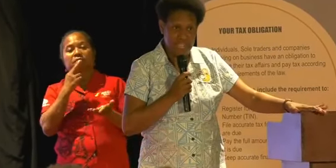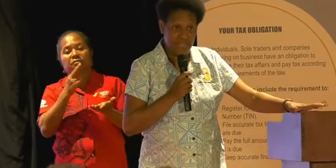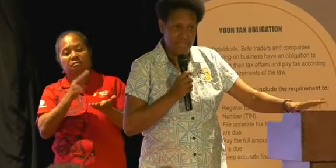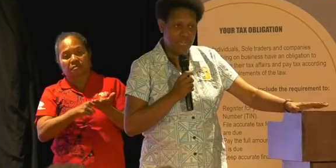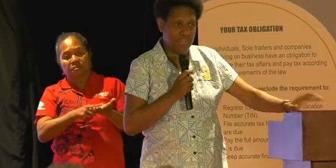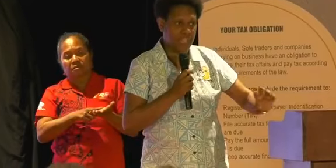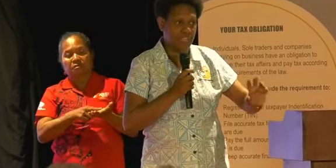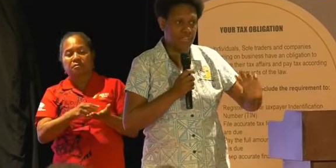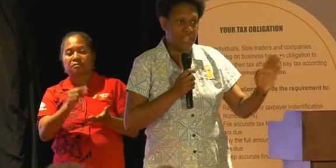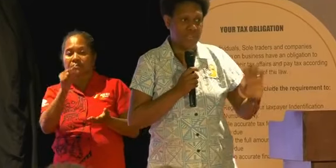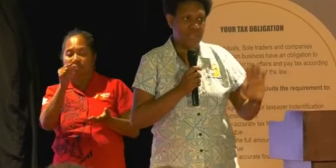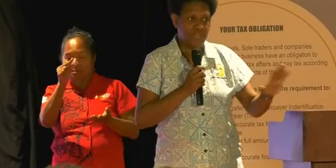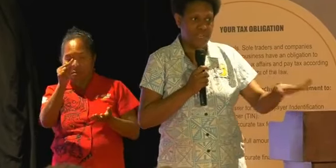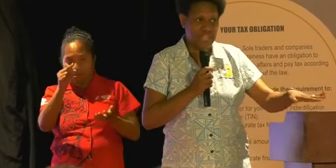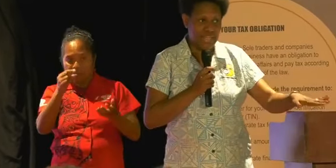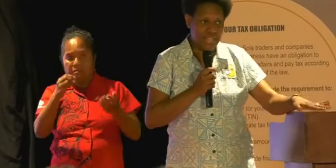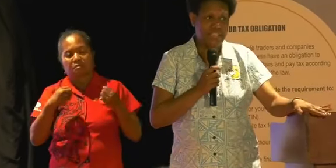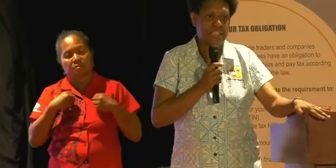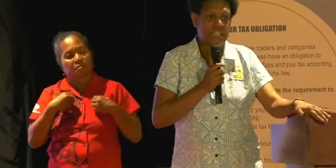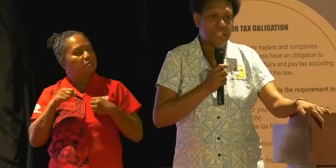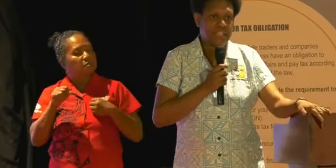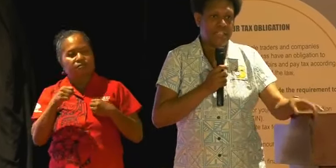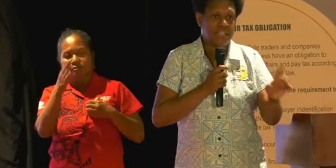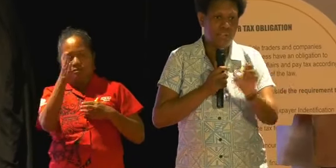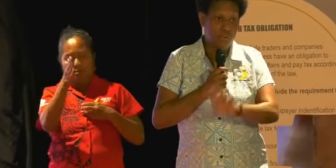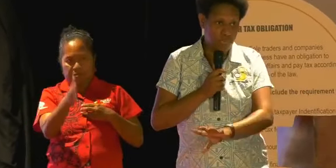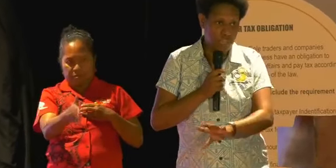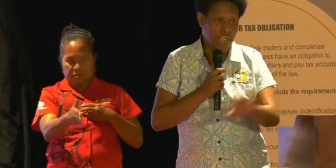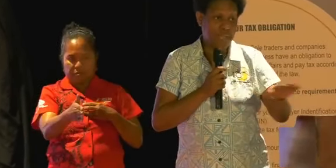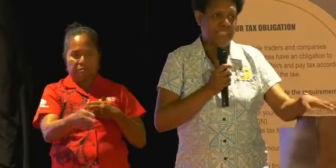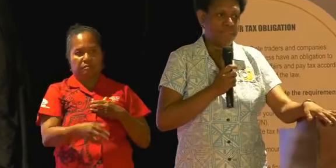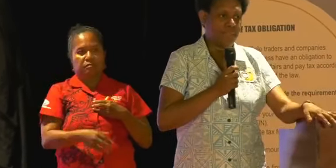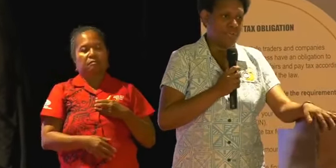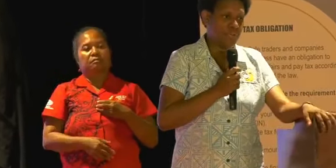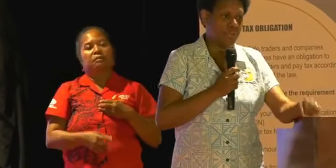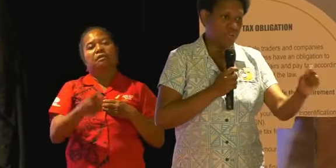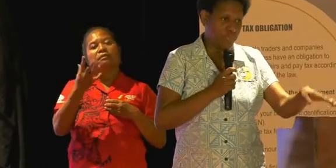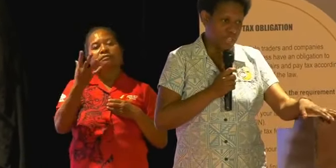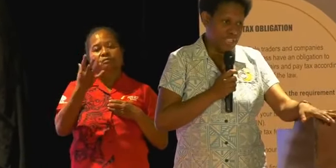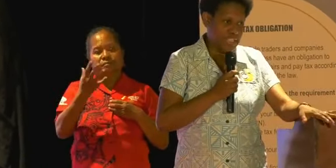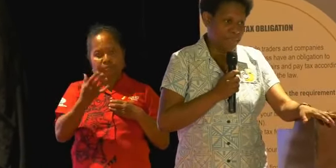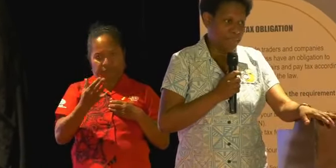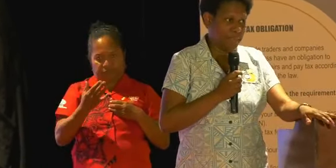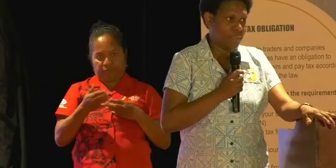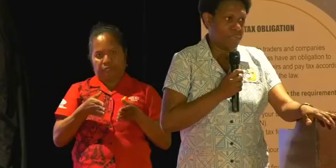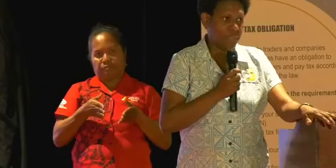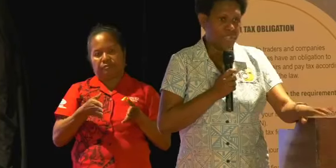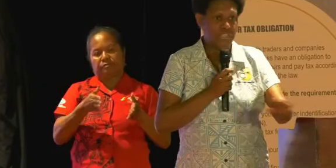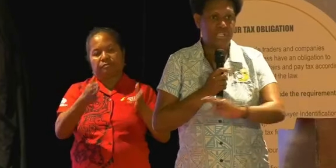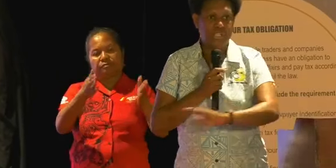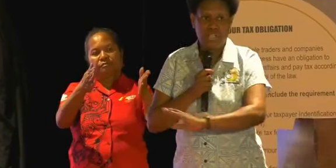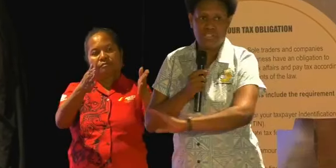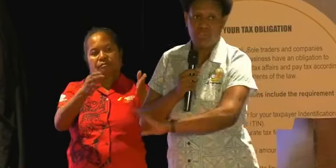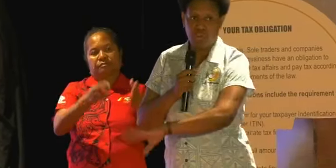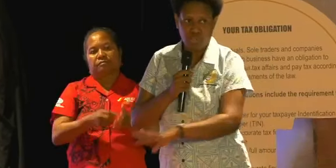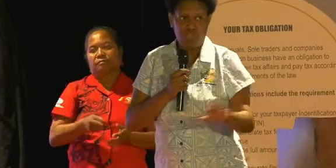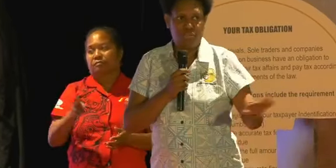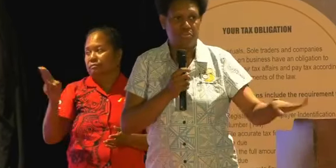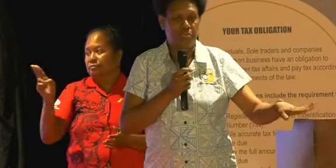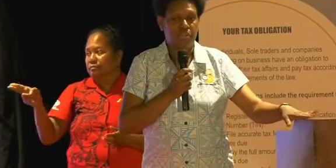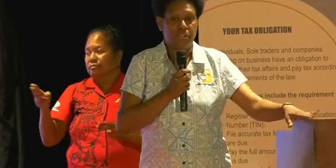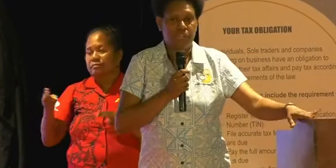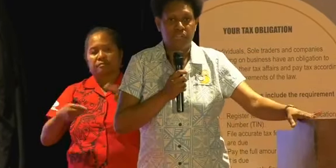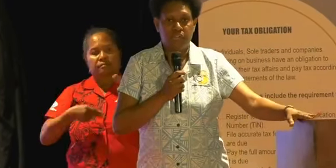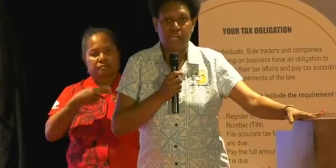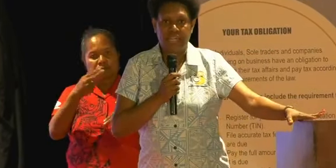small business lo you tax you think amino stret option em stop lo you lo object him, which she has gone